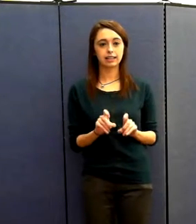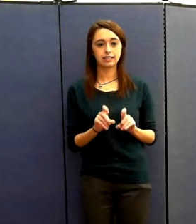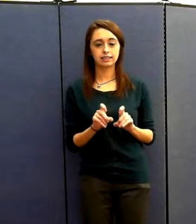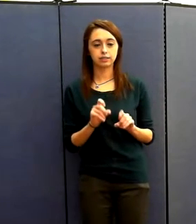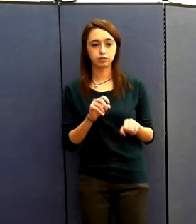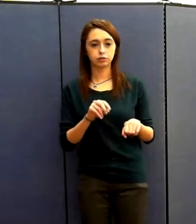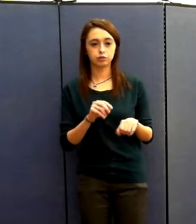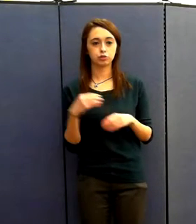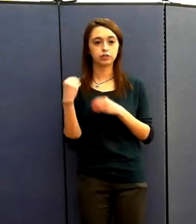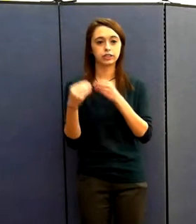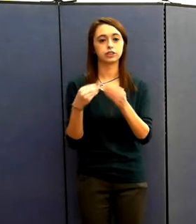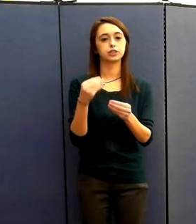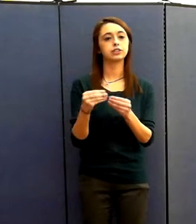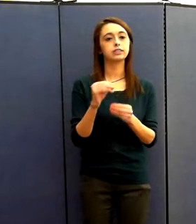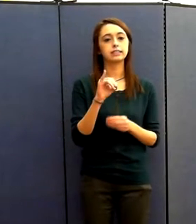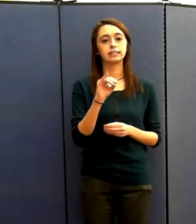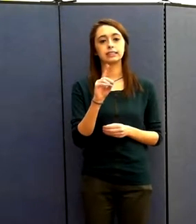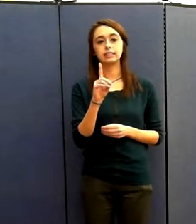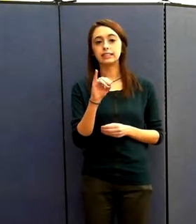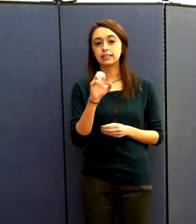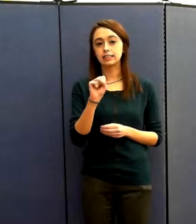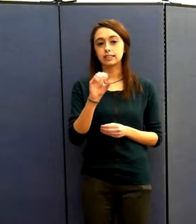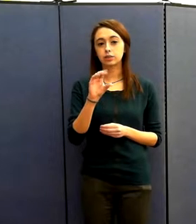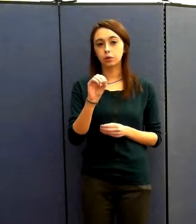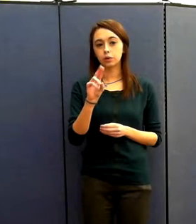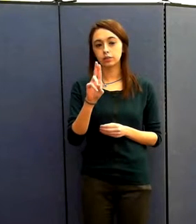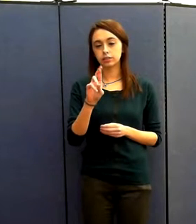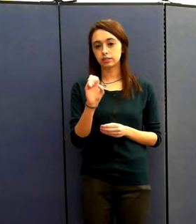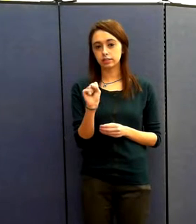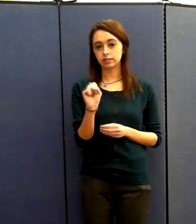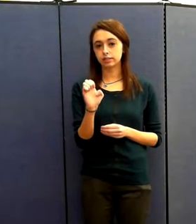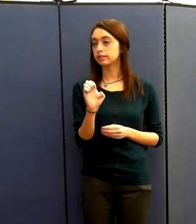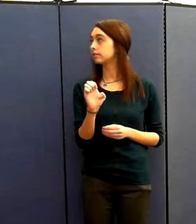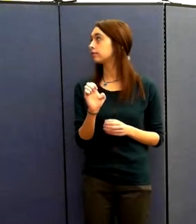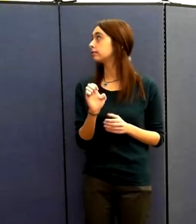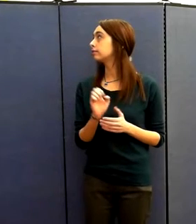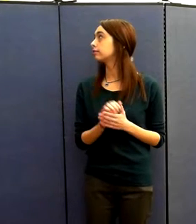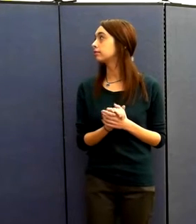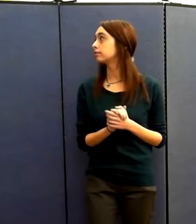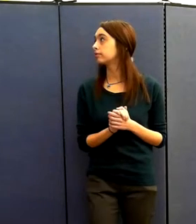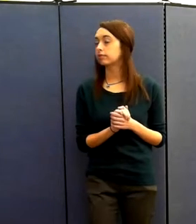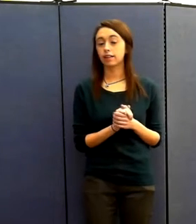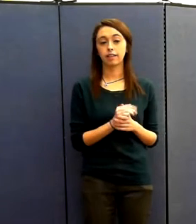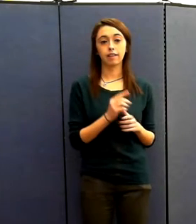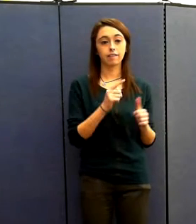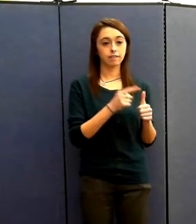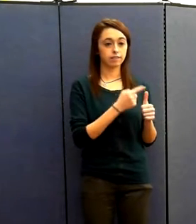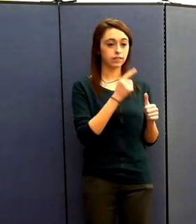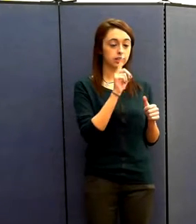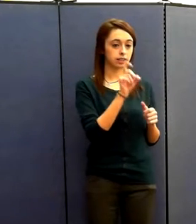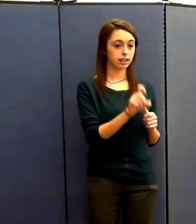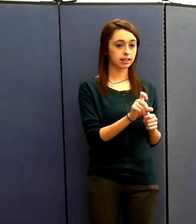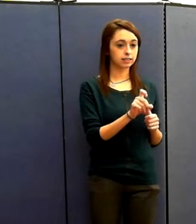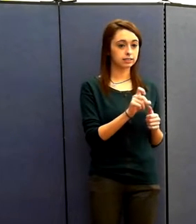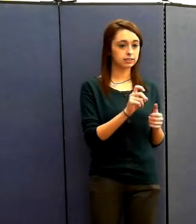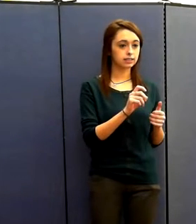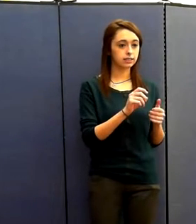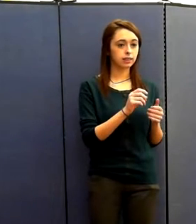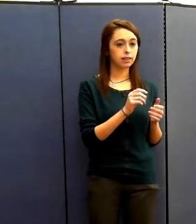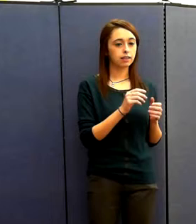of intercultural communication. I first asked, what are the specific strategies and